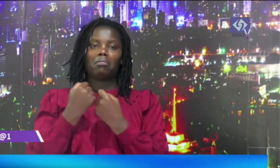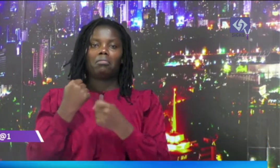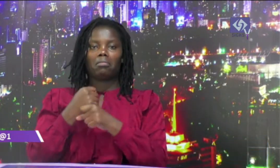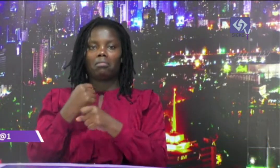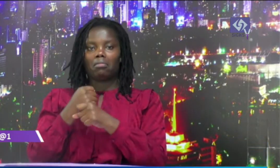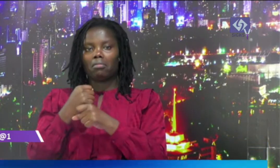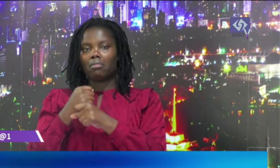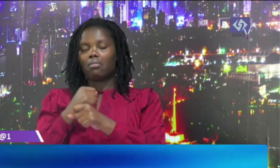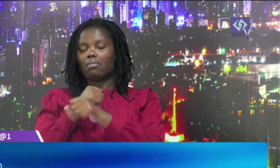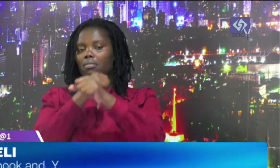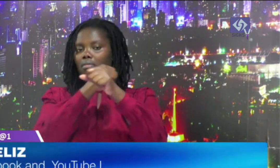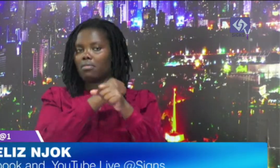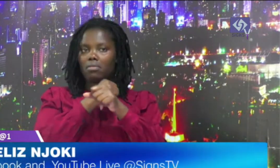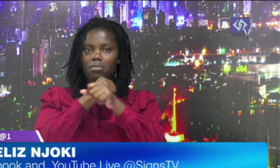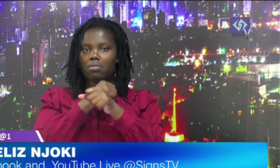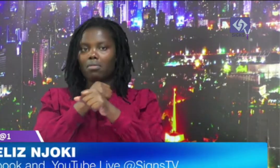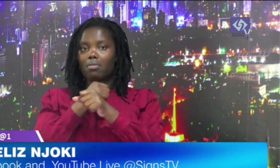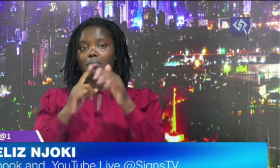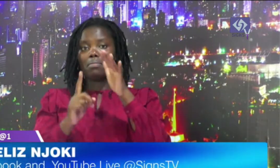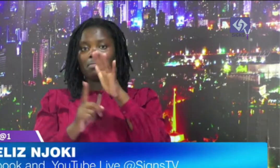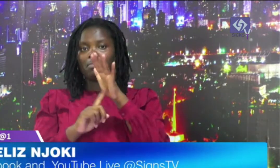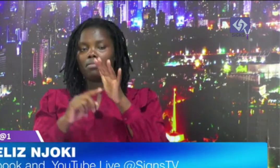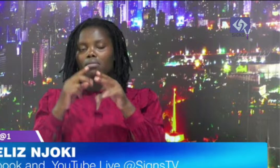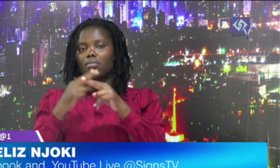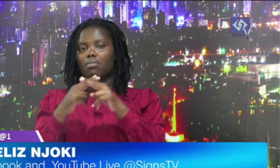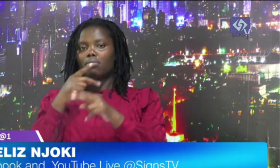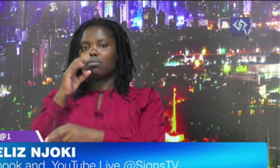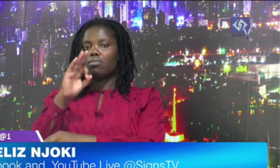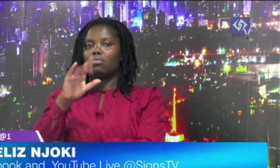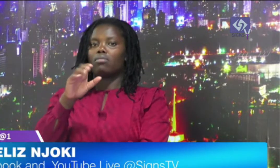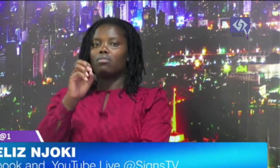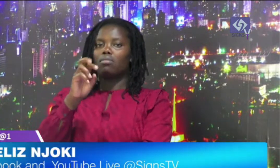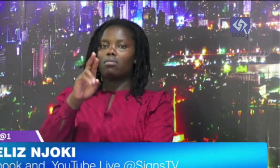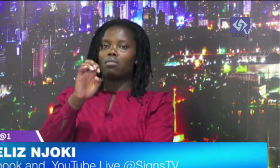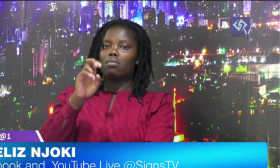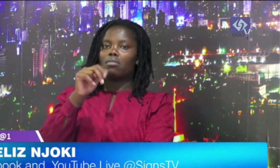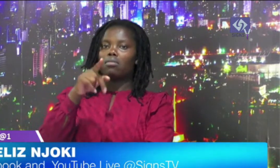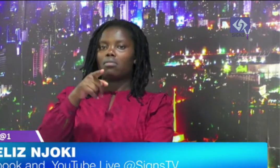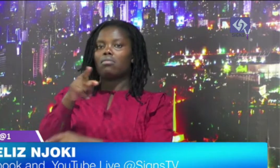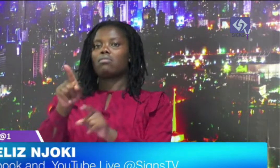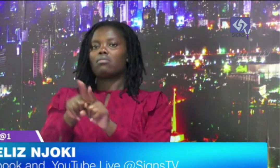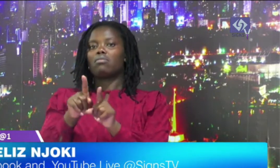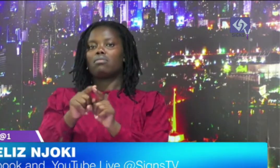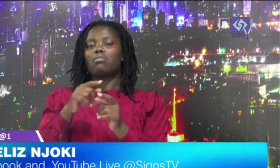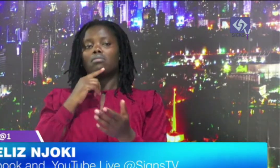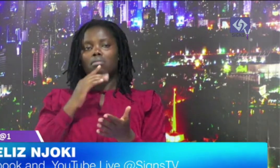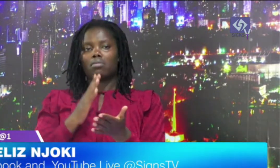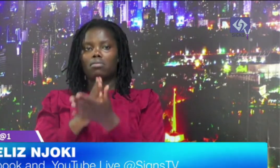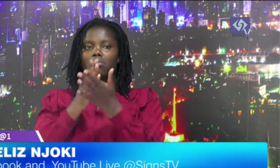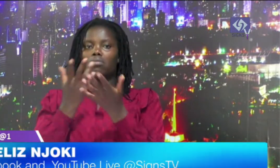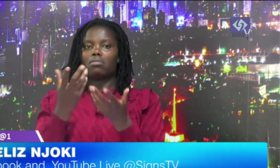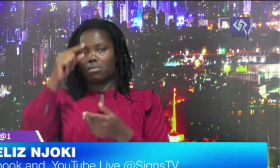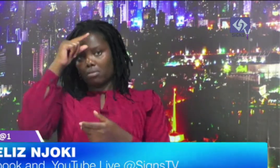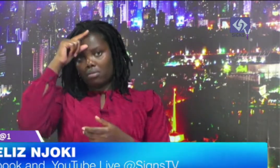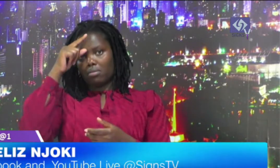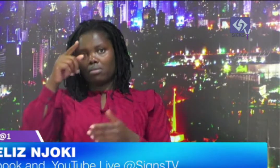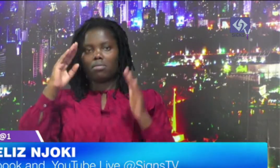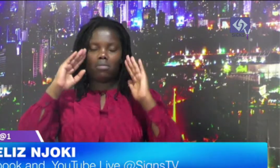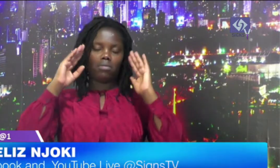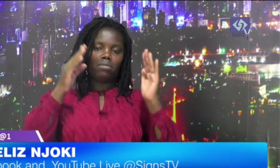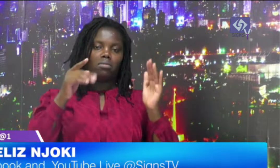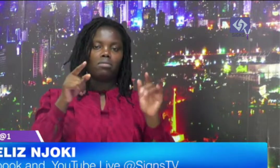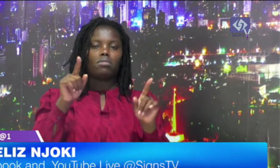and Social Protection Minister Florence Bore reaffirmed the government's commitment to updating